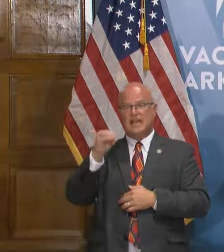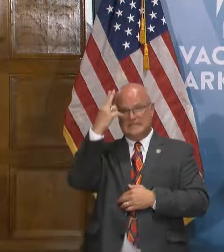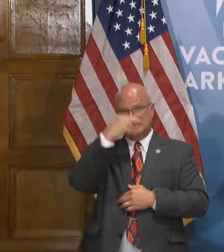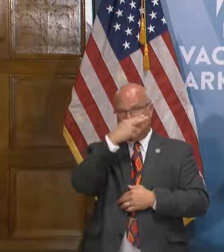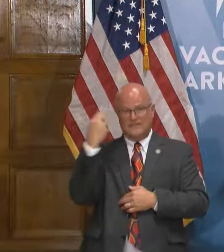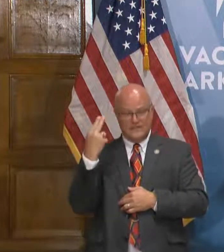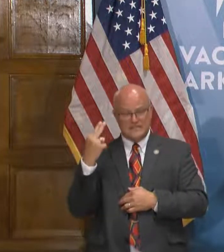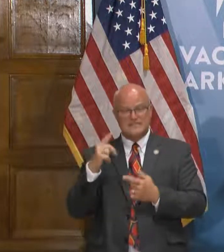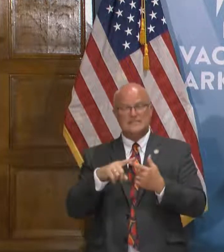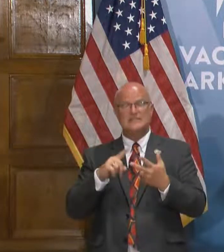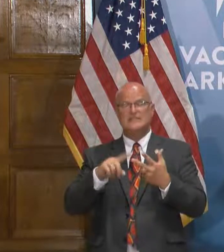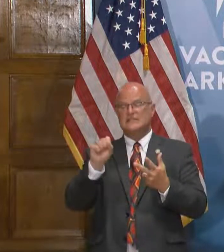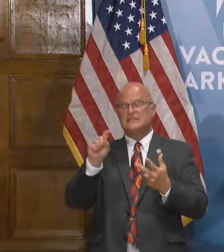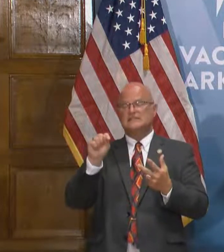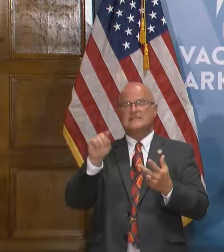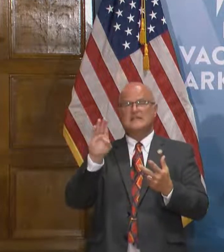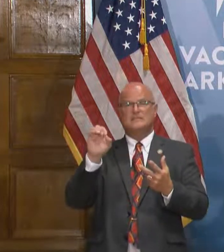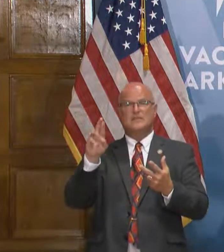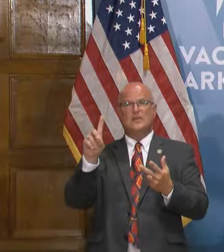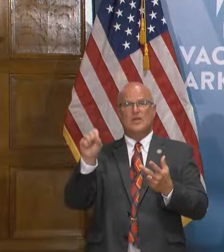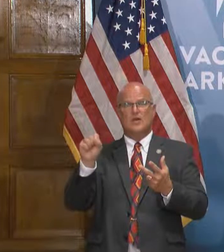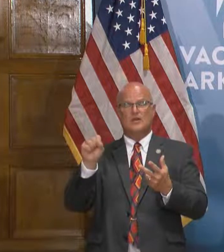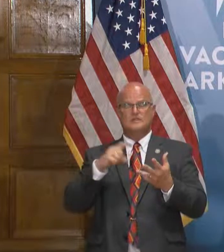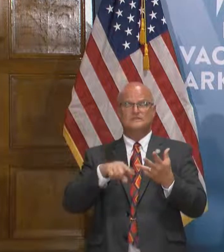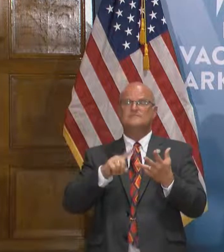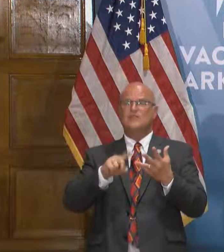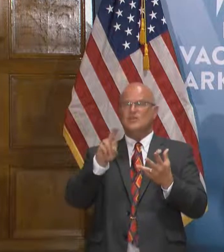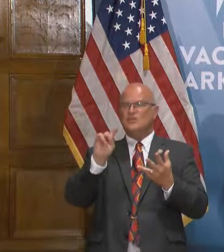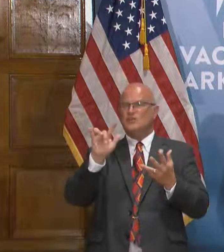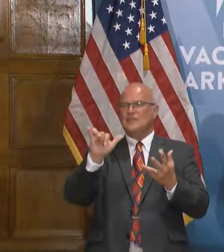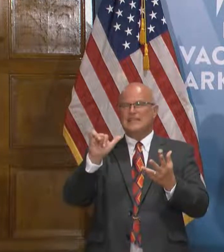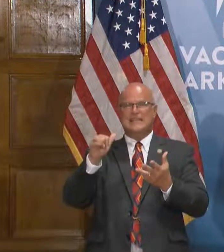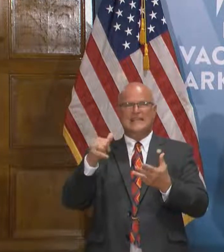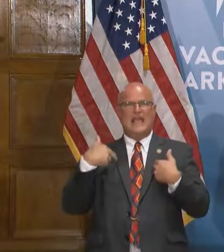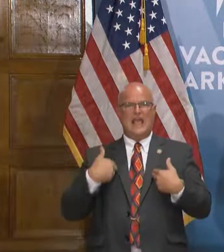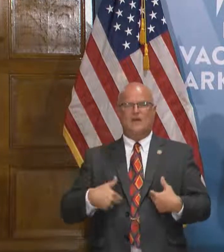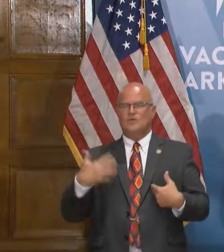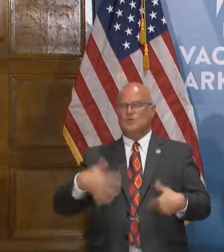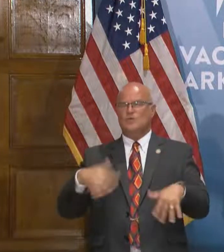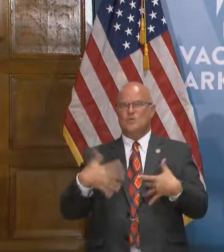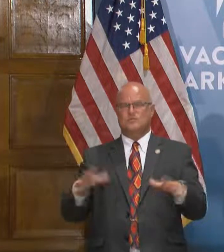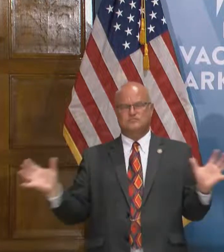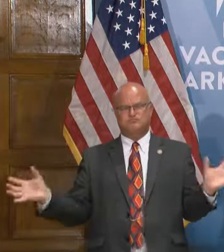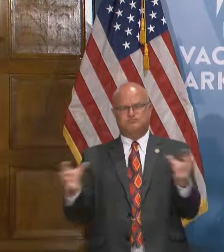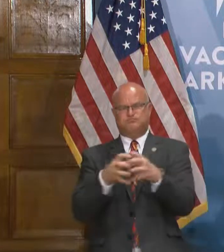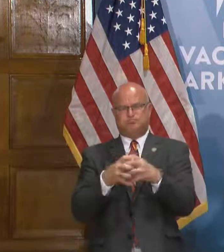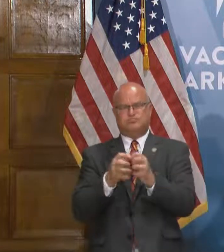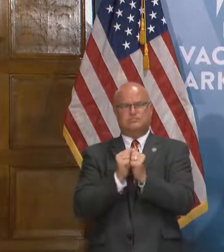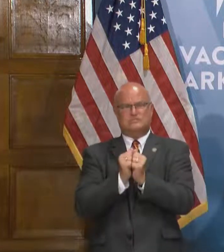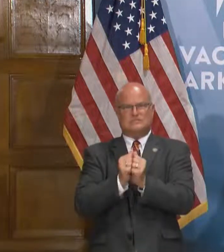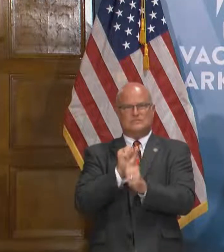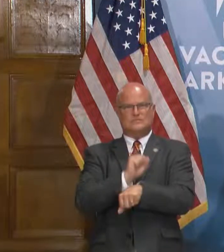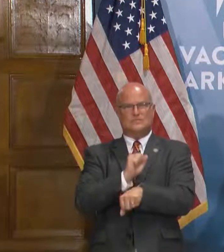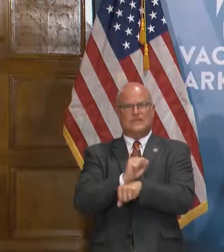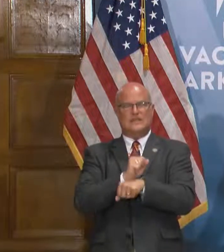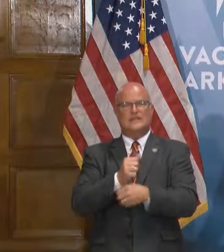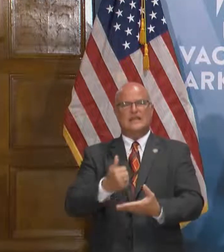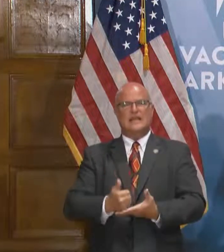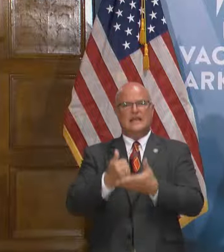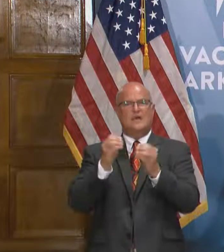Vincent, St. Bernard's, Unity Health, all have been great partners in bringing these additional beds